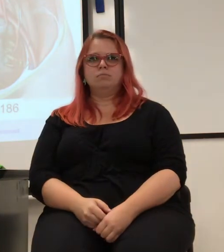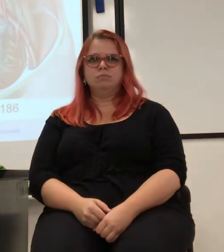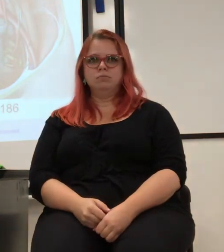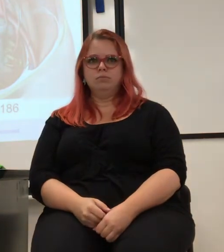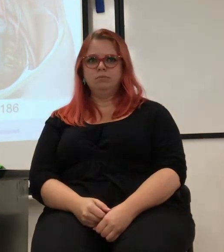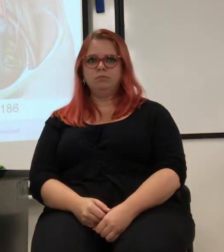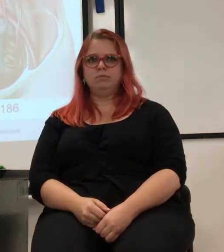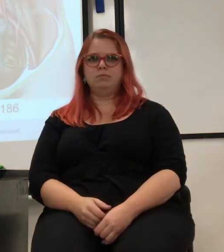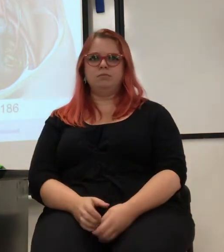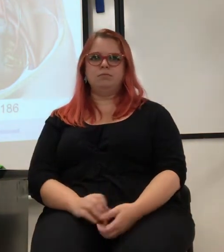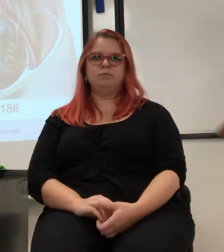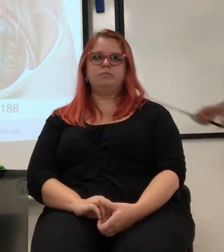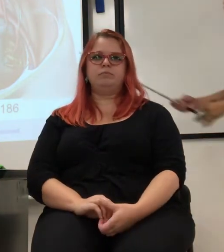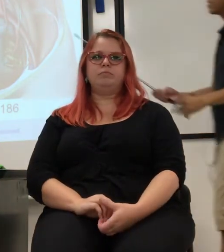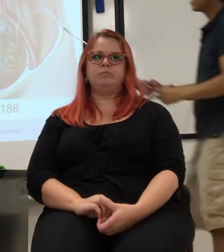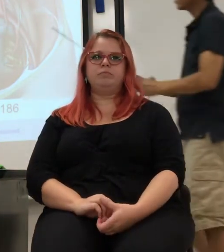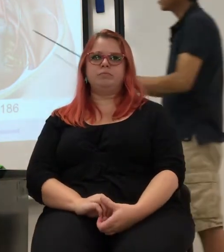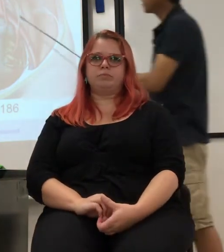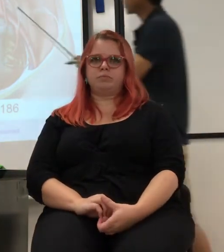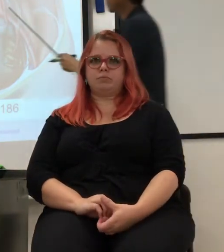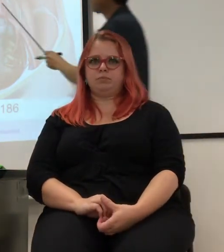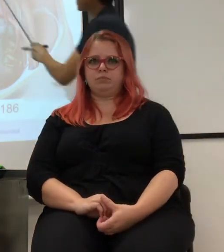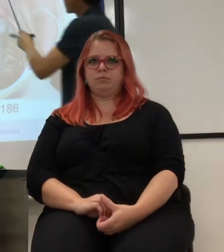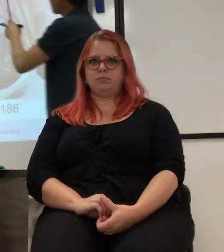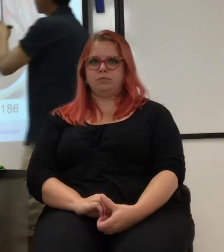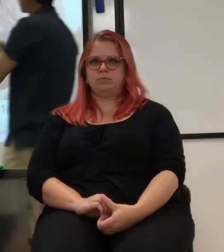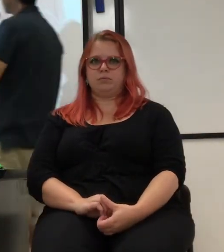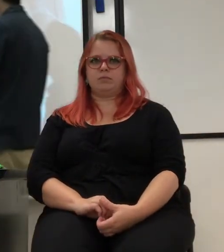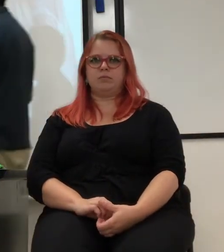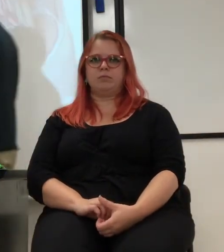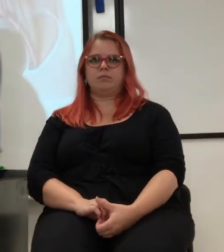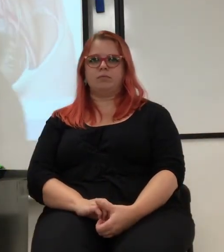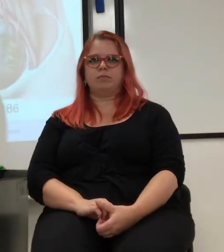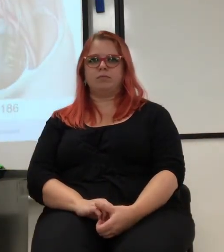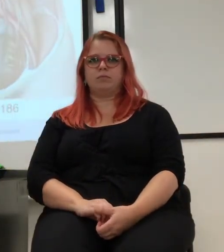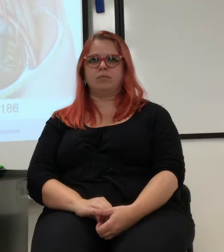I'll just put left to remind you of that. A little bit on the left side.